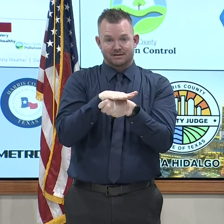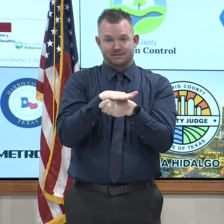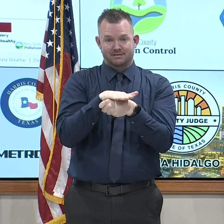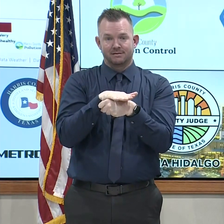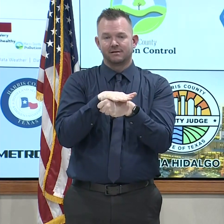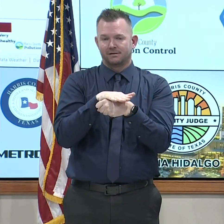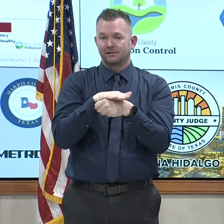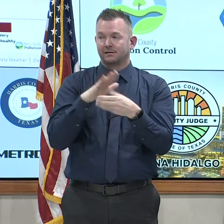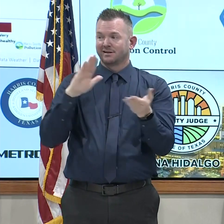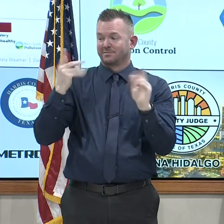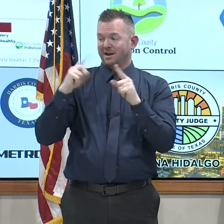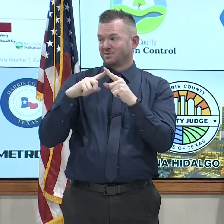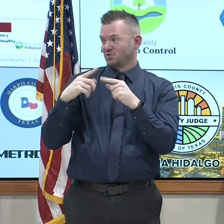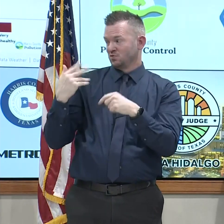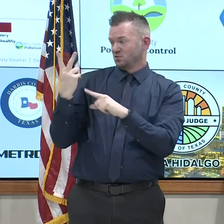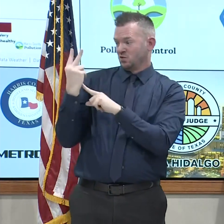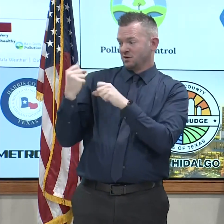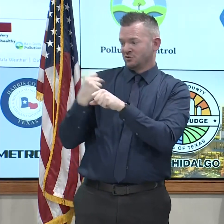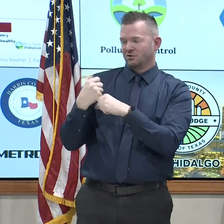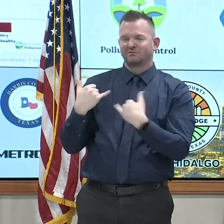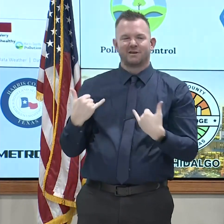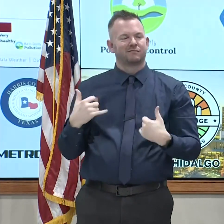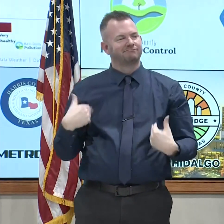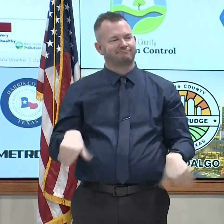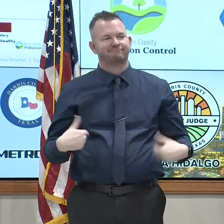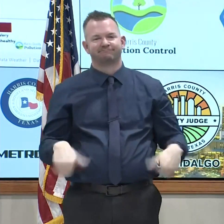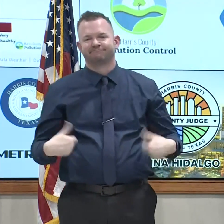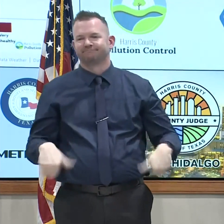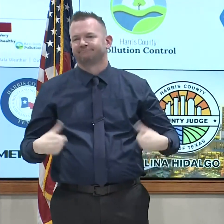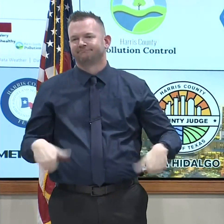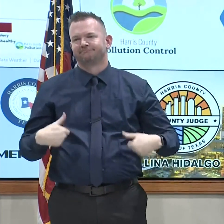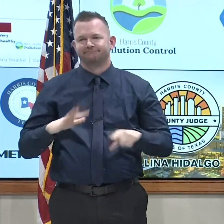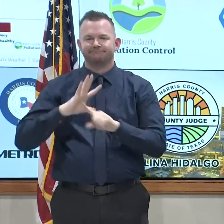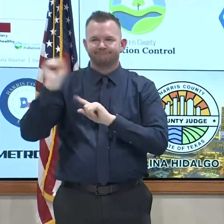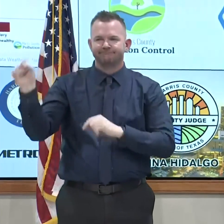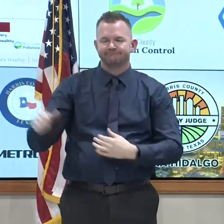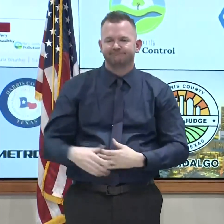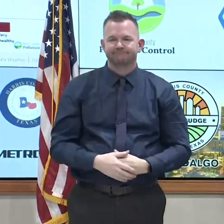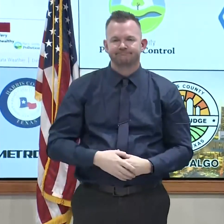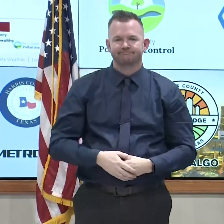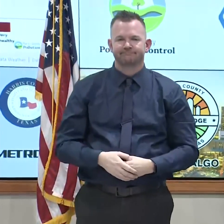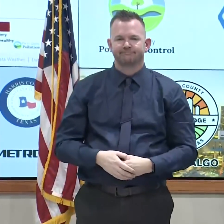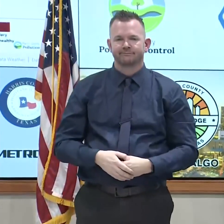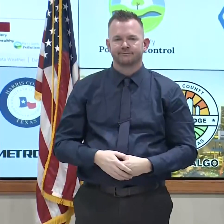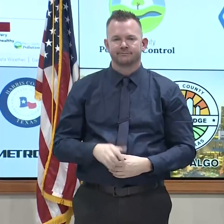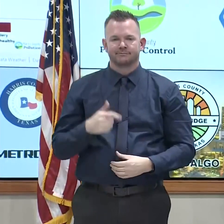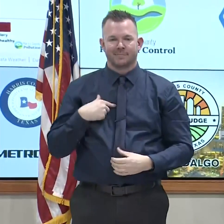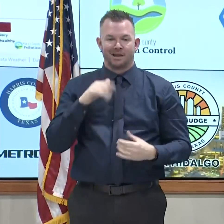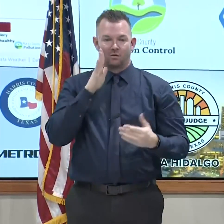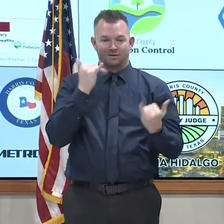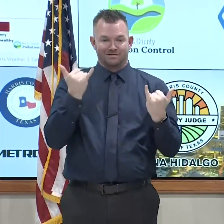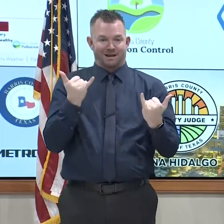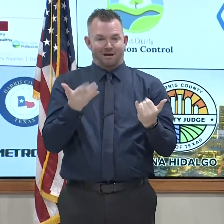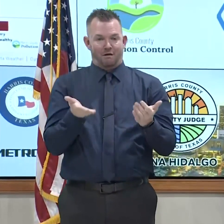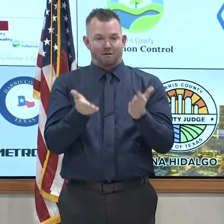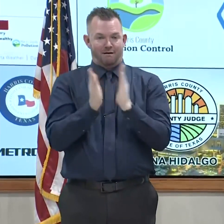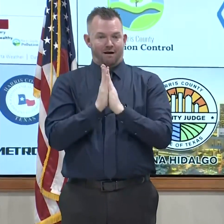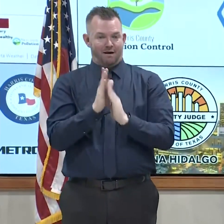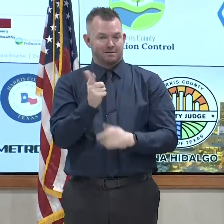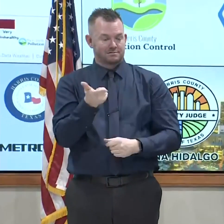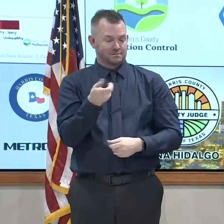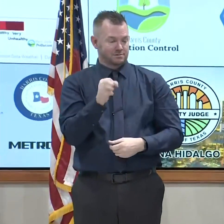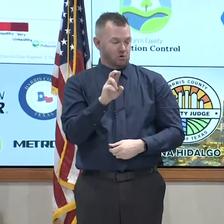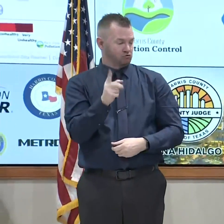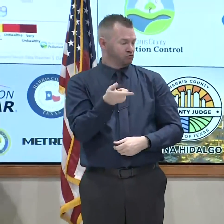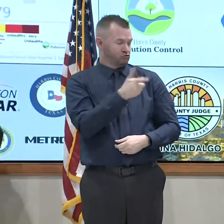so with that, let me ask Dr. Mustafa Beydoun with HARC to share a